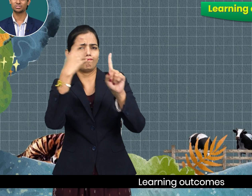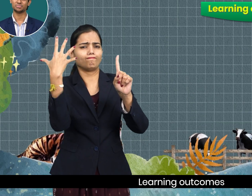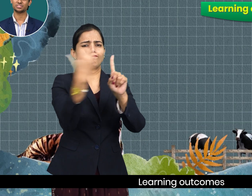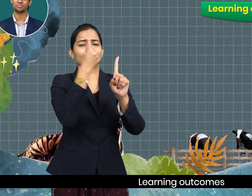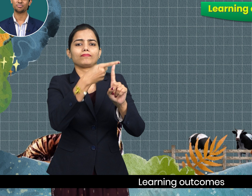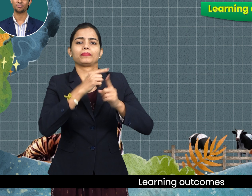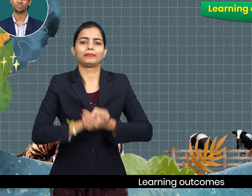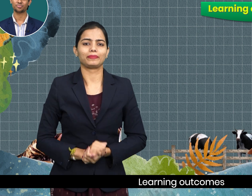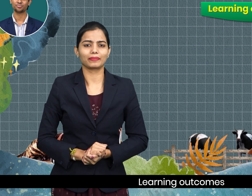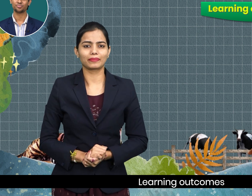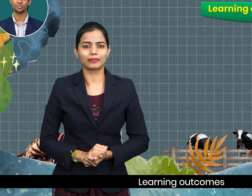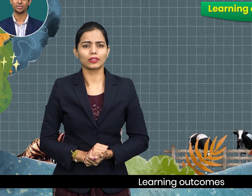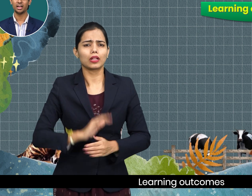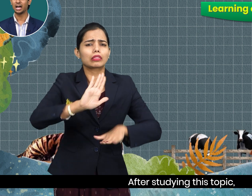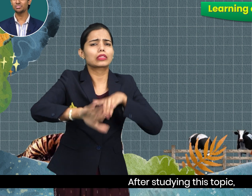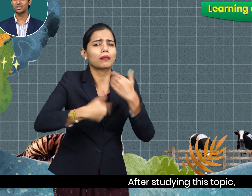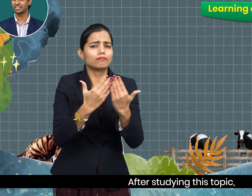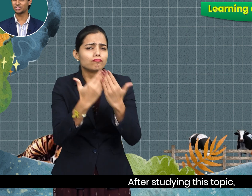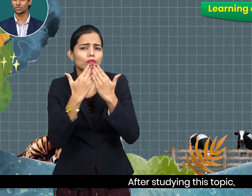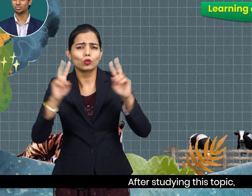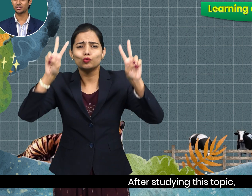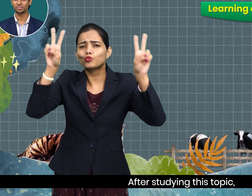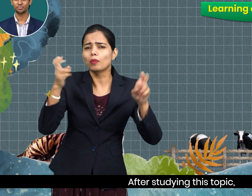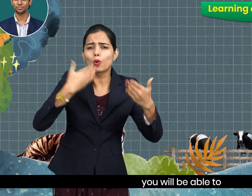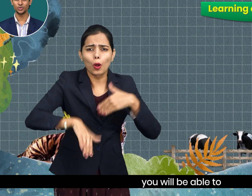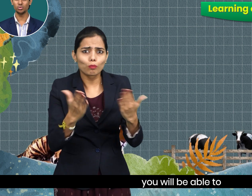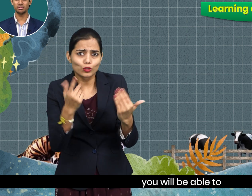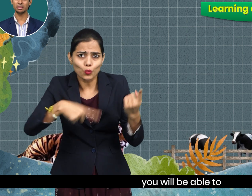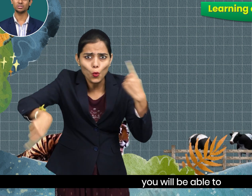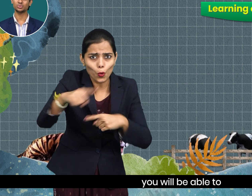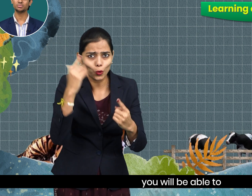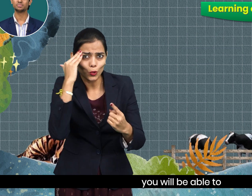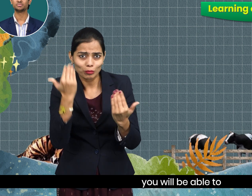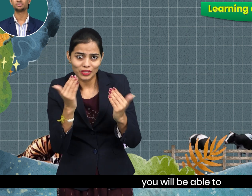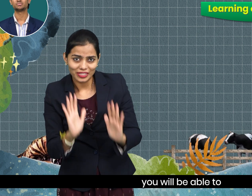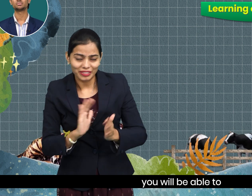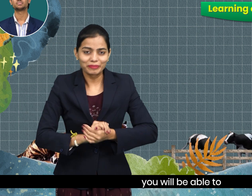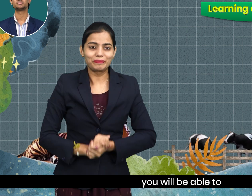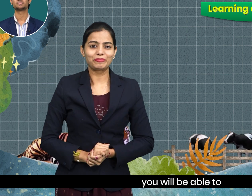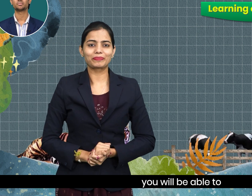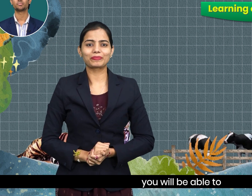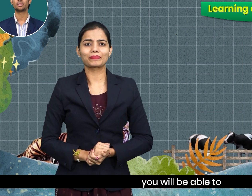Learning outcomes. After studying this topic, you will be able to